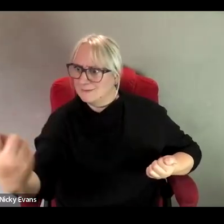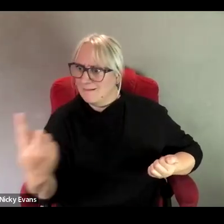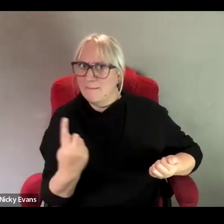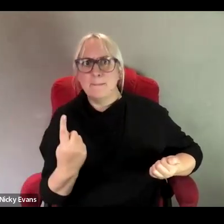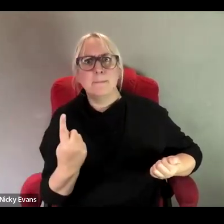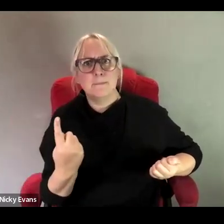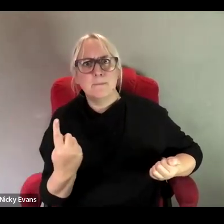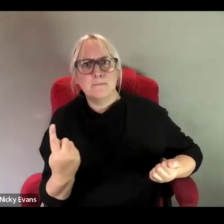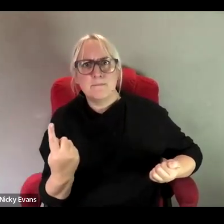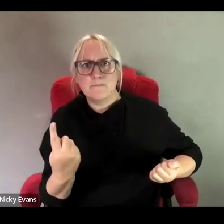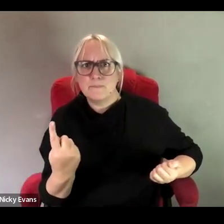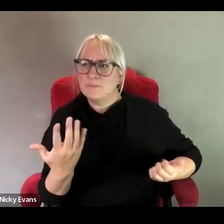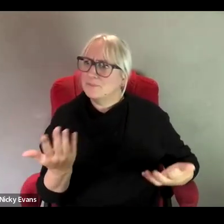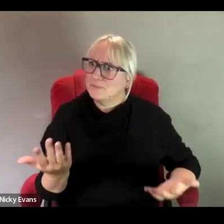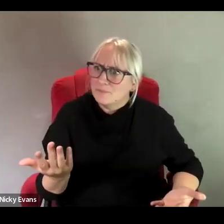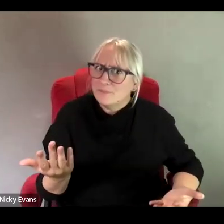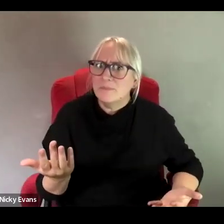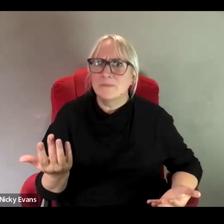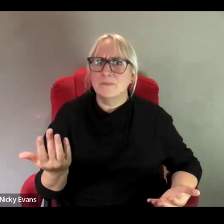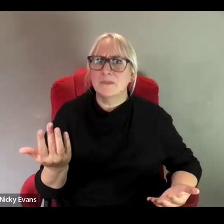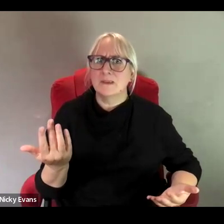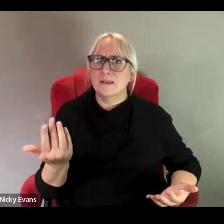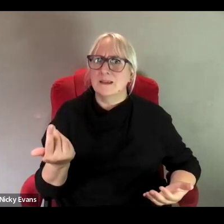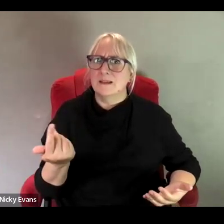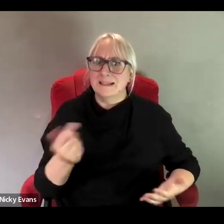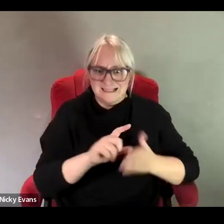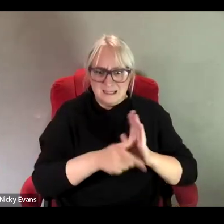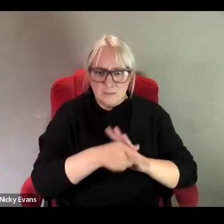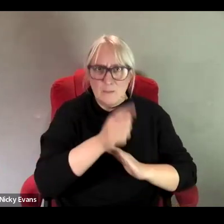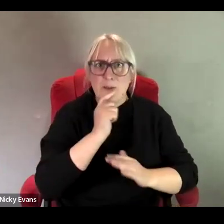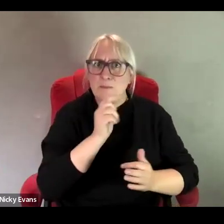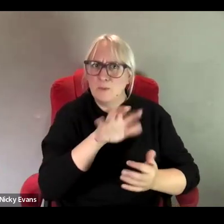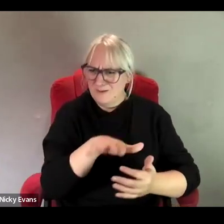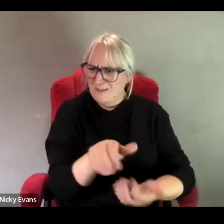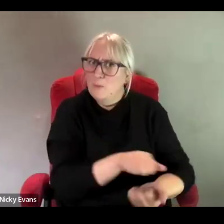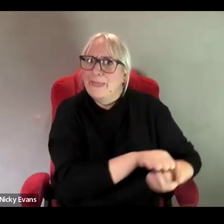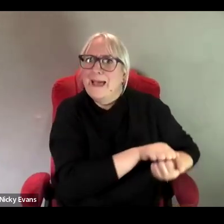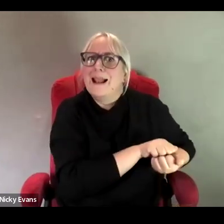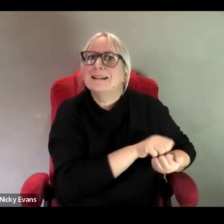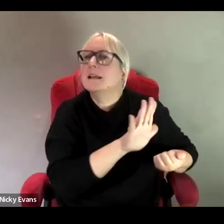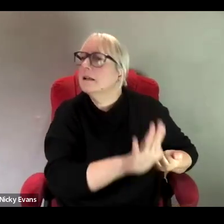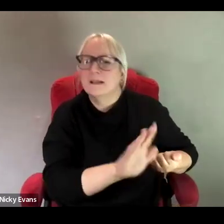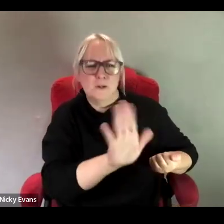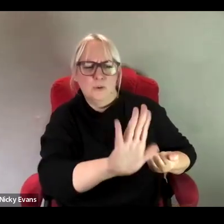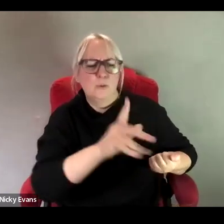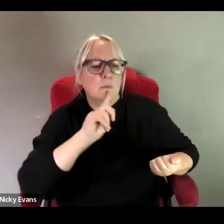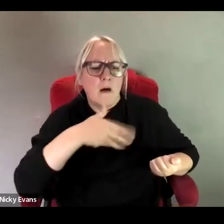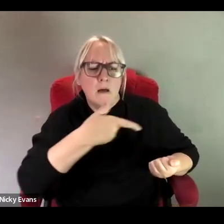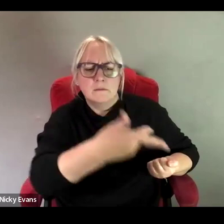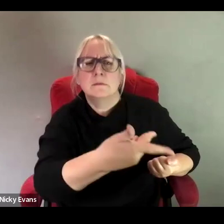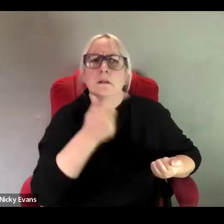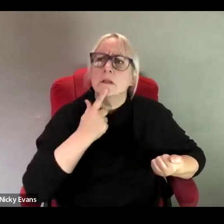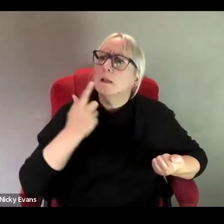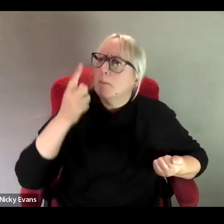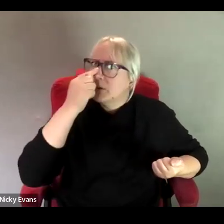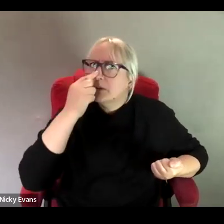a disabled person and a healthy person, but places where they just kept them just in case someone who was able came